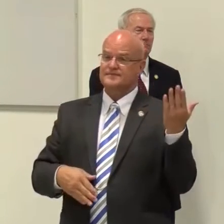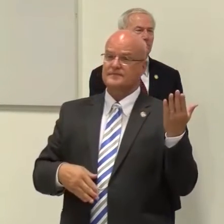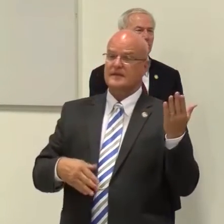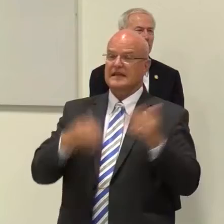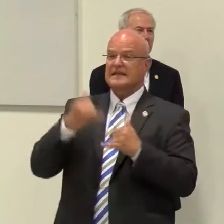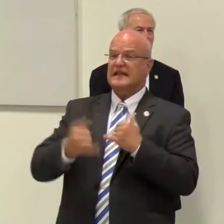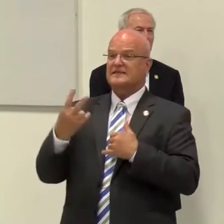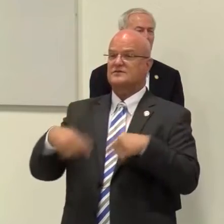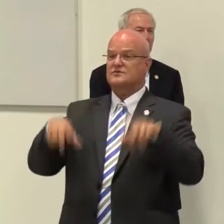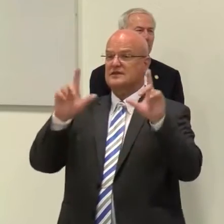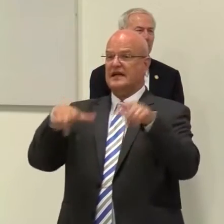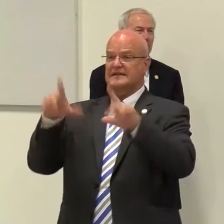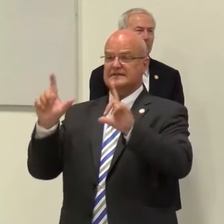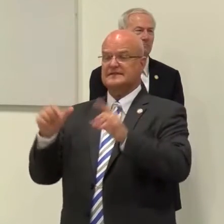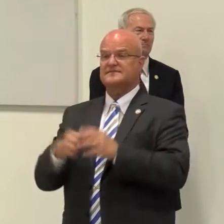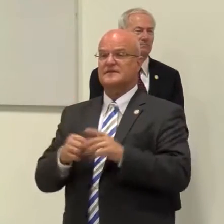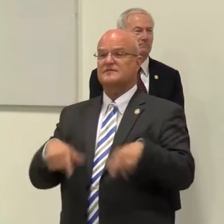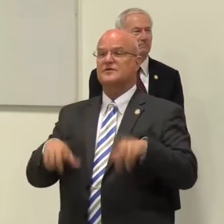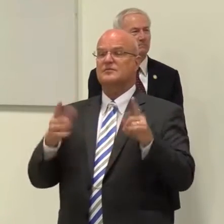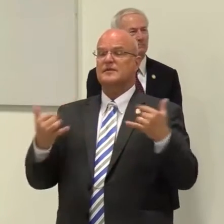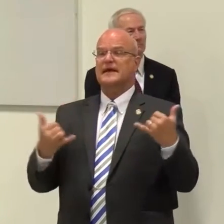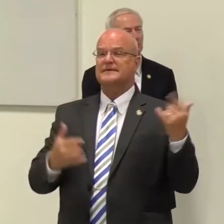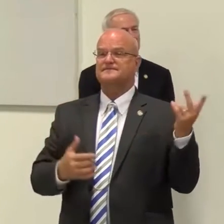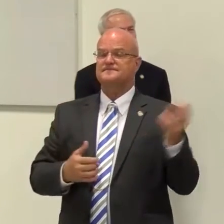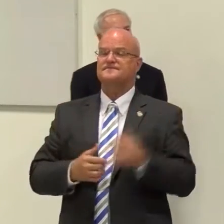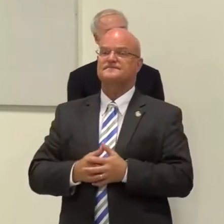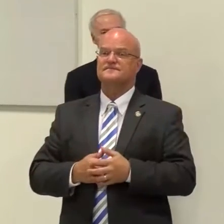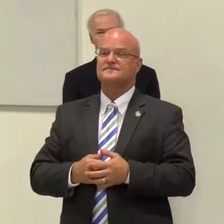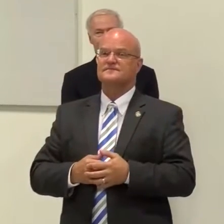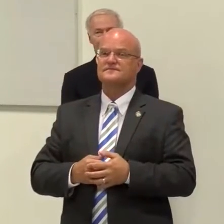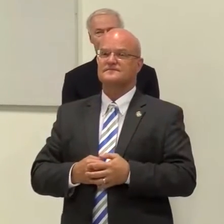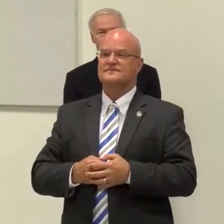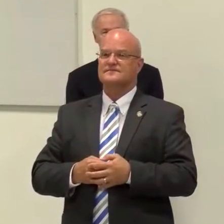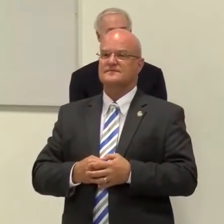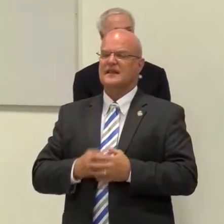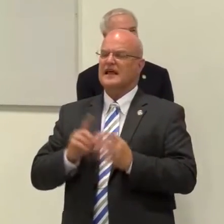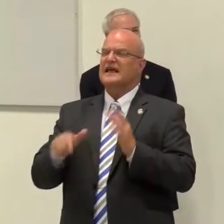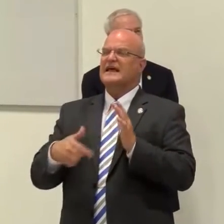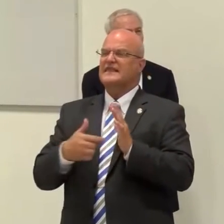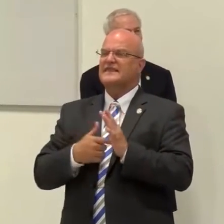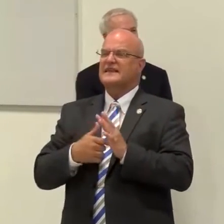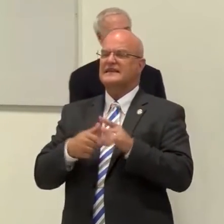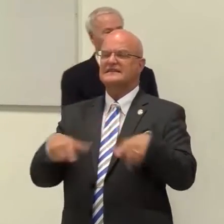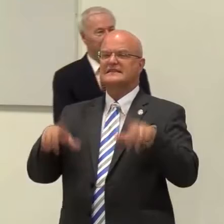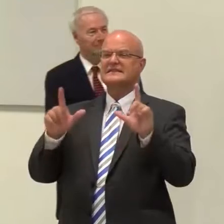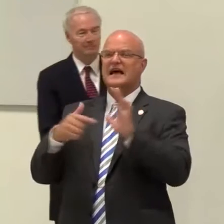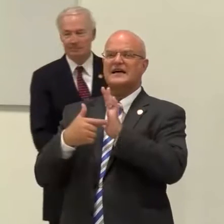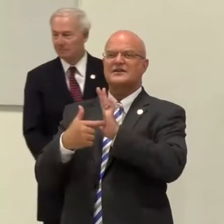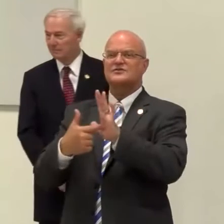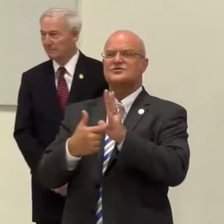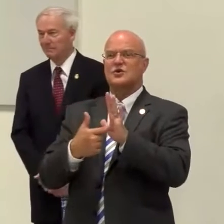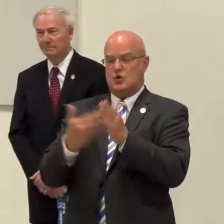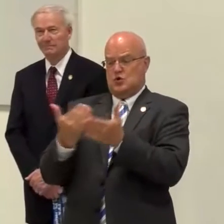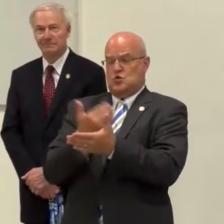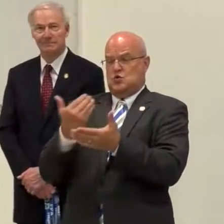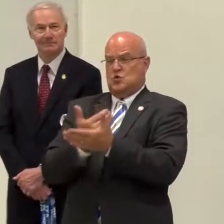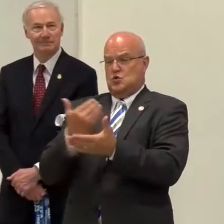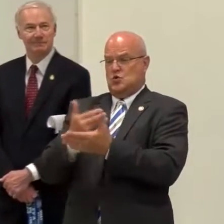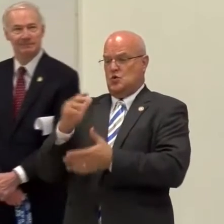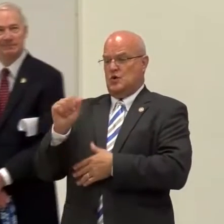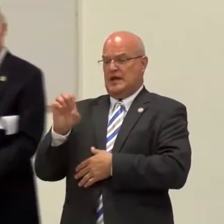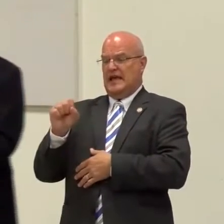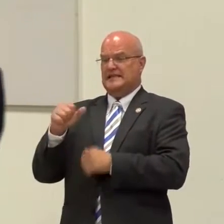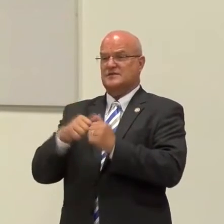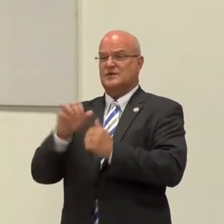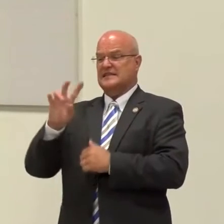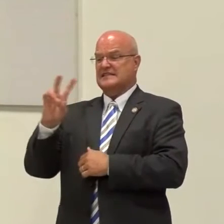these last 2 slides, if we could pull those up. This is a slide showing new cases with